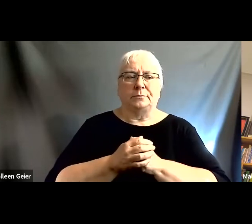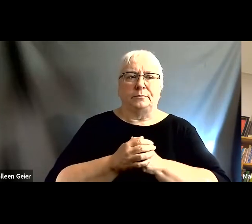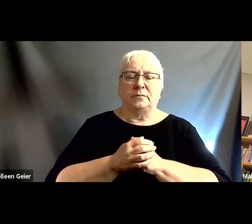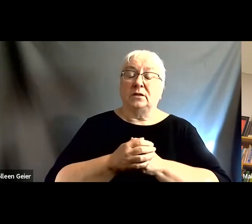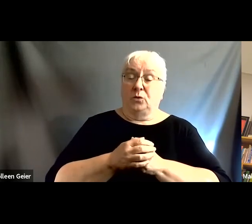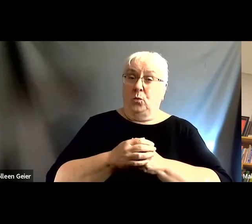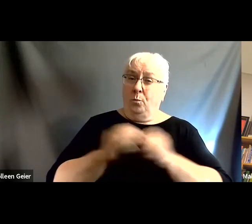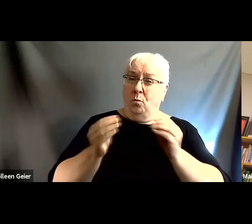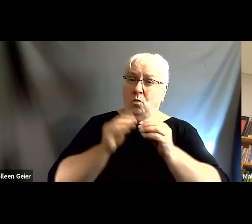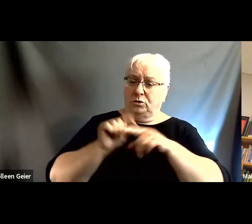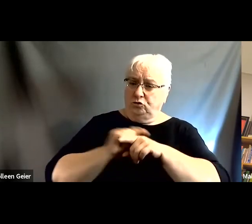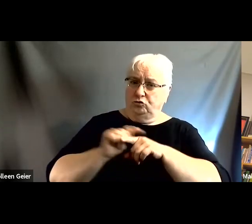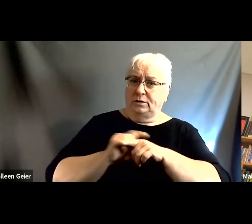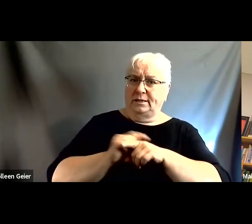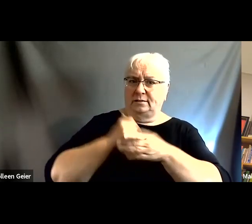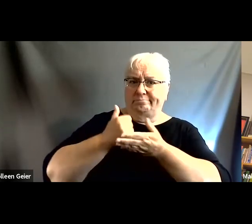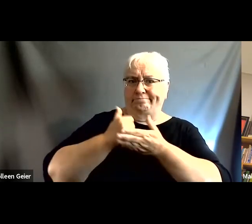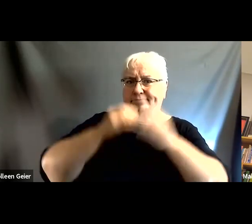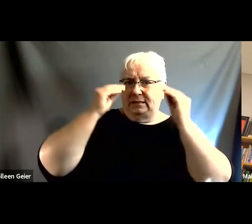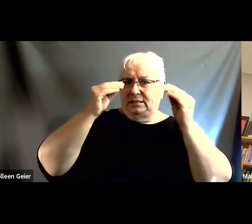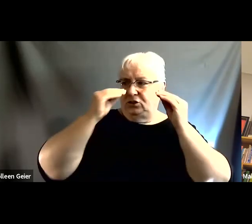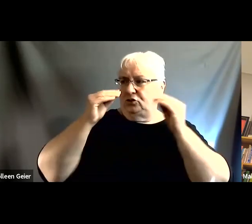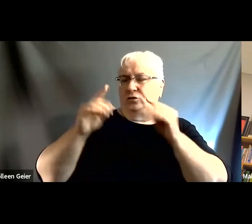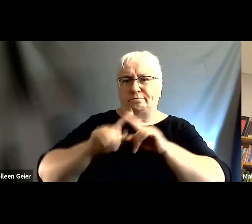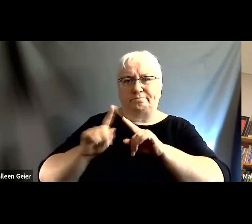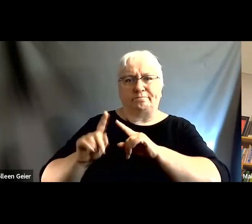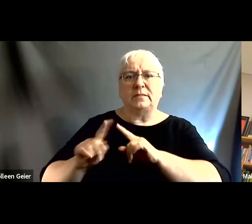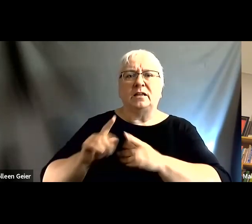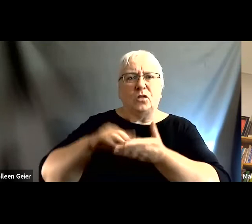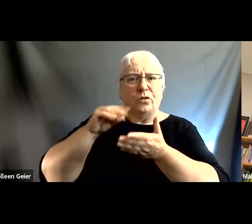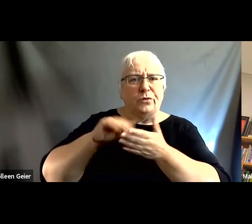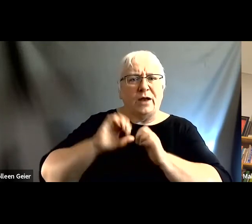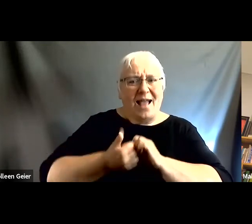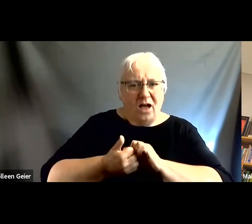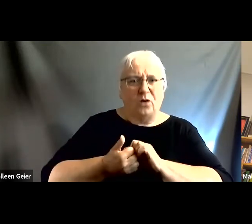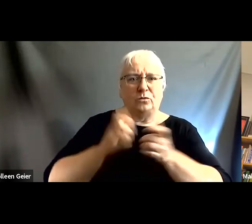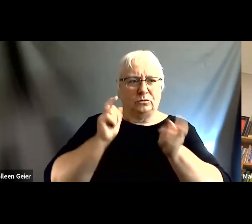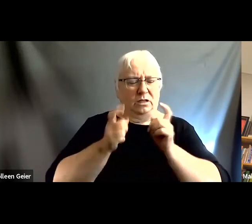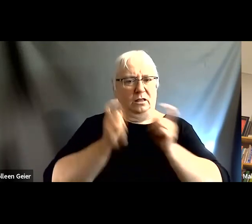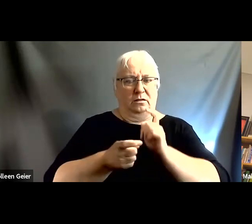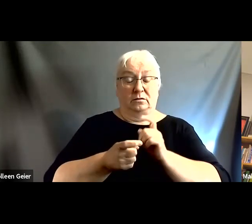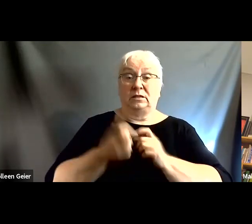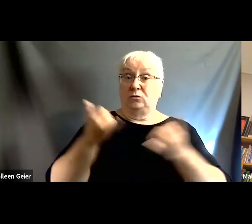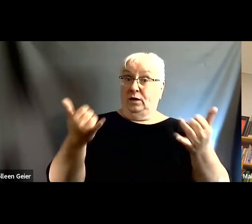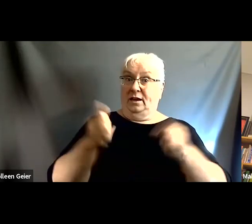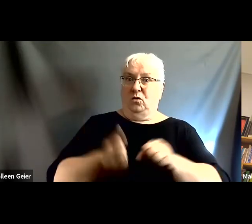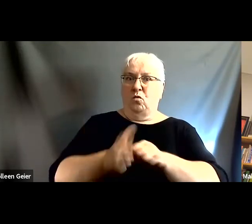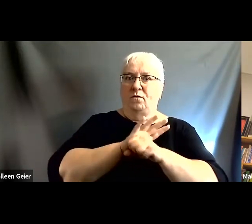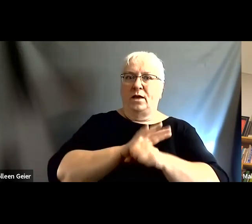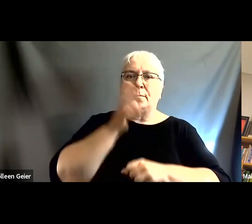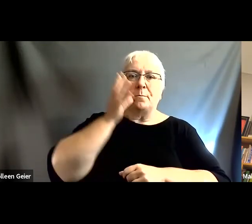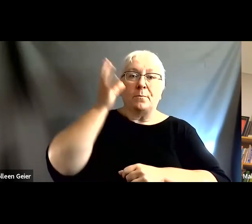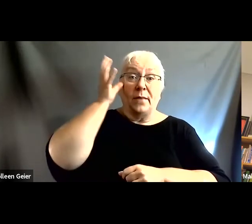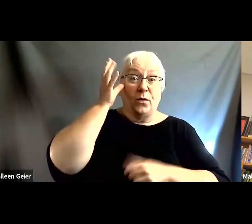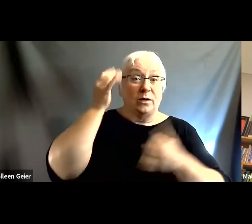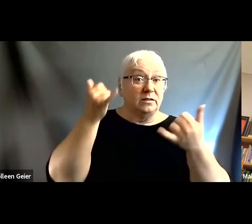needs to take place. And I think this COVID is one time when all the parents are really, really